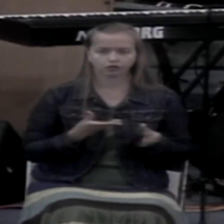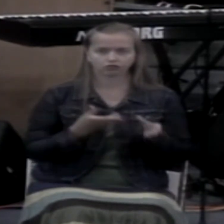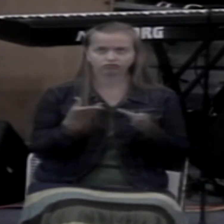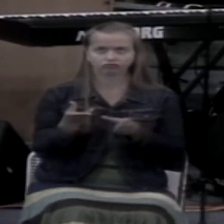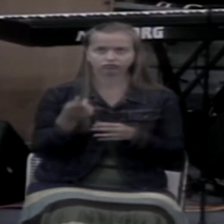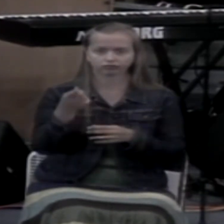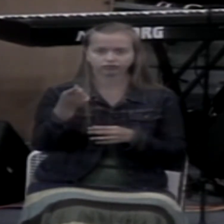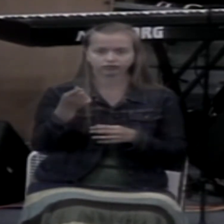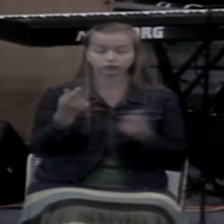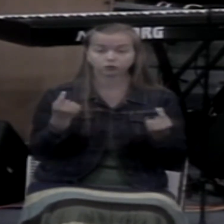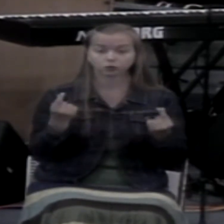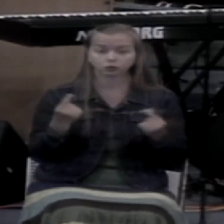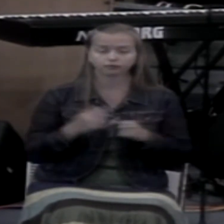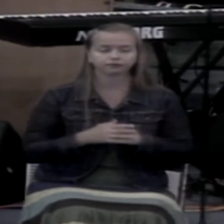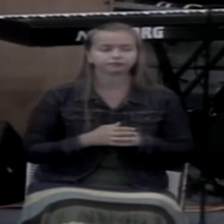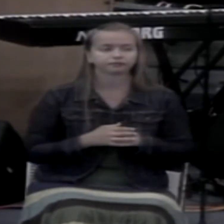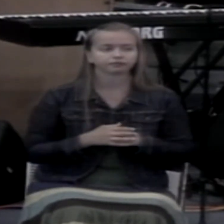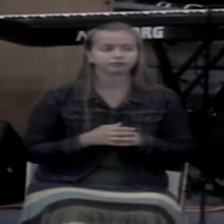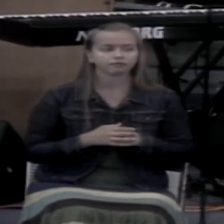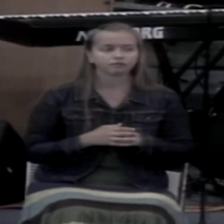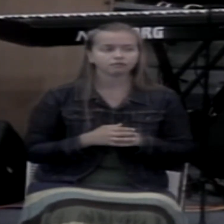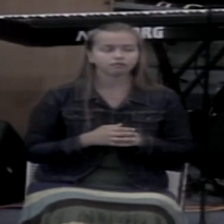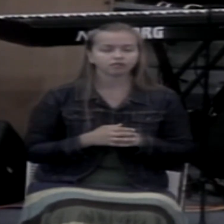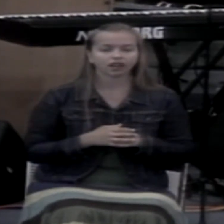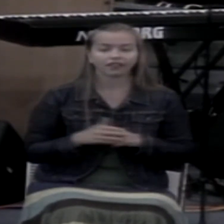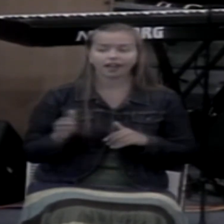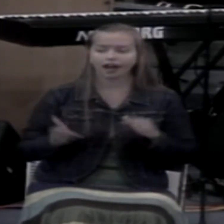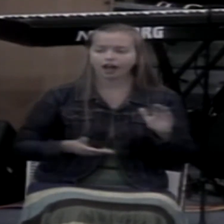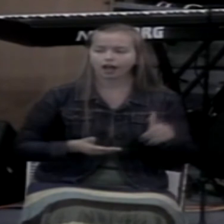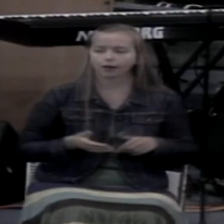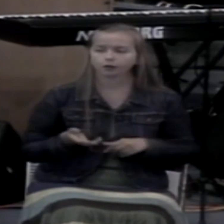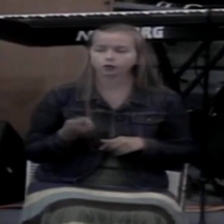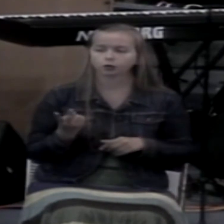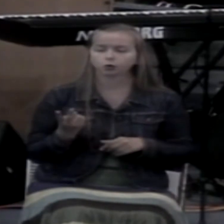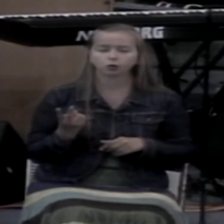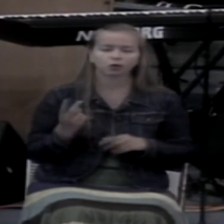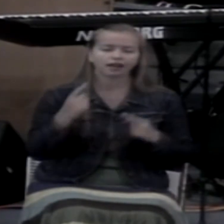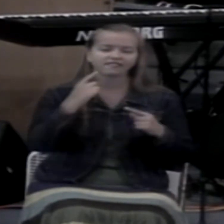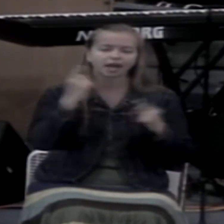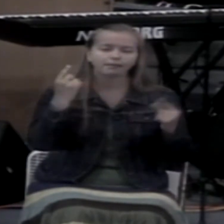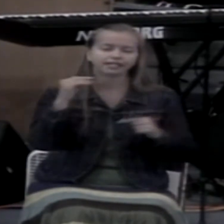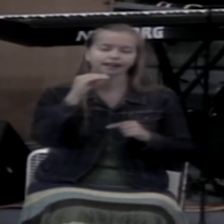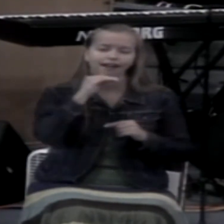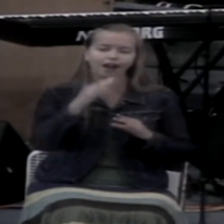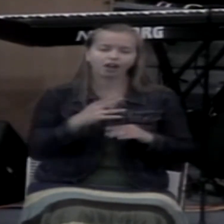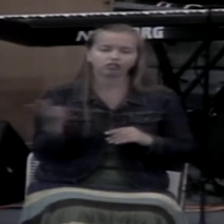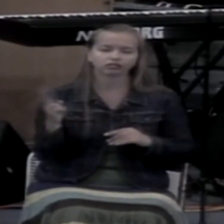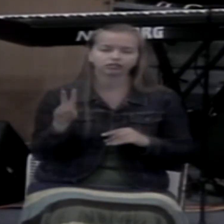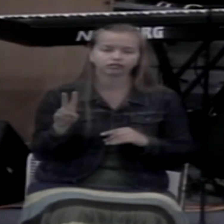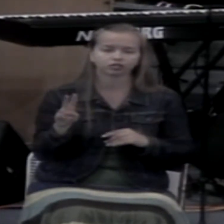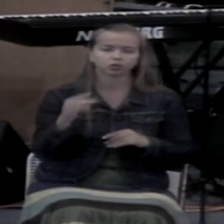They came in, they said, we know he blasphemes because we heard him. And they went on and on and on. Okay.